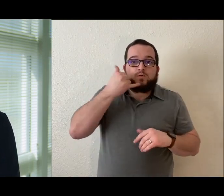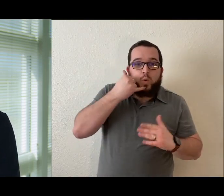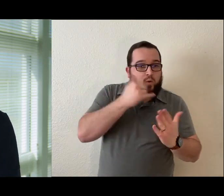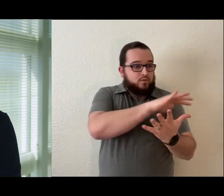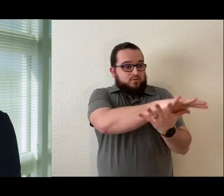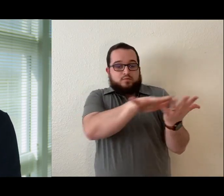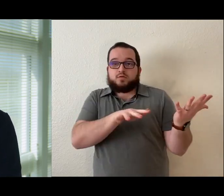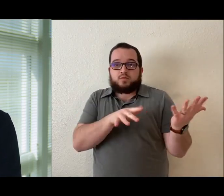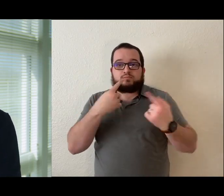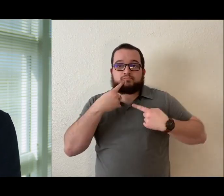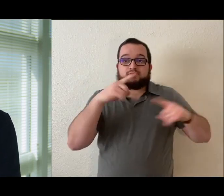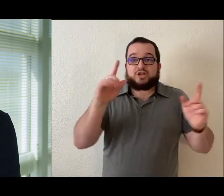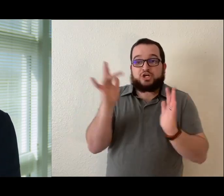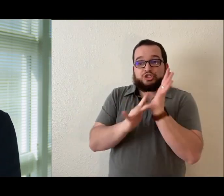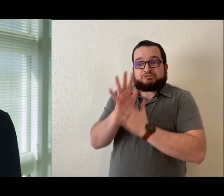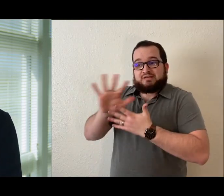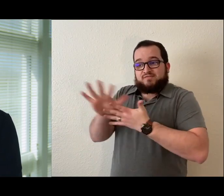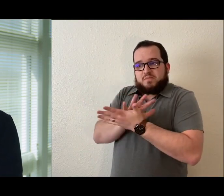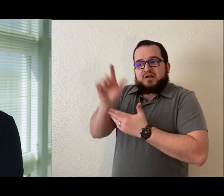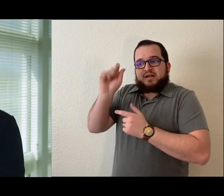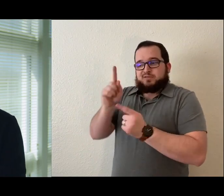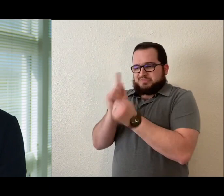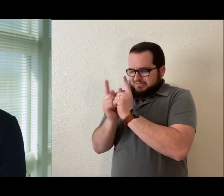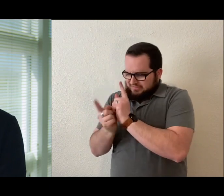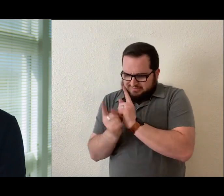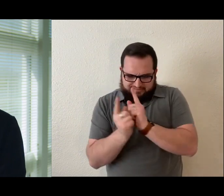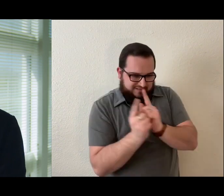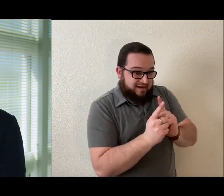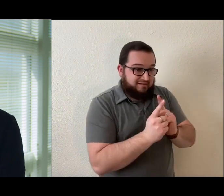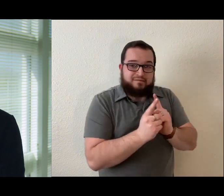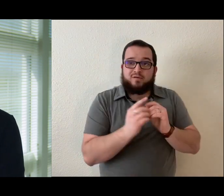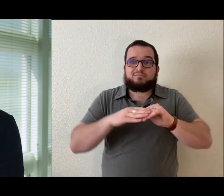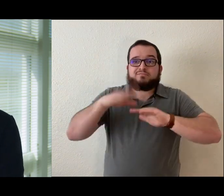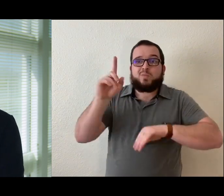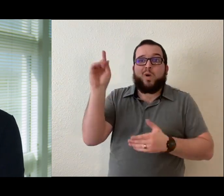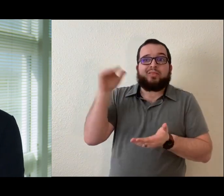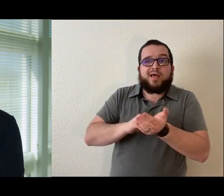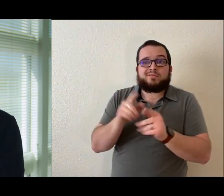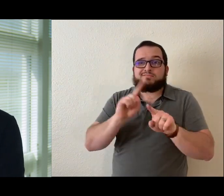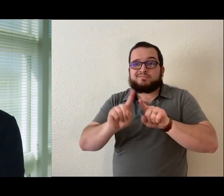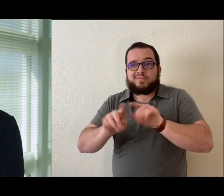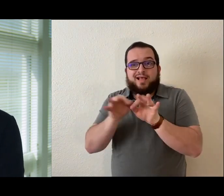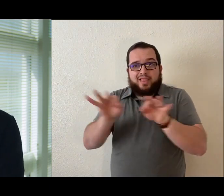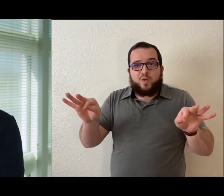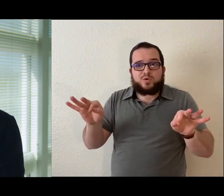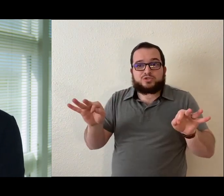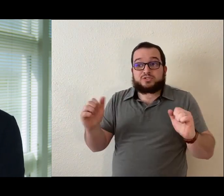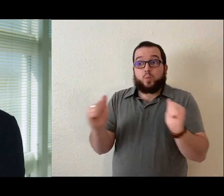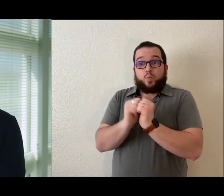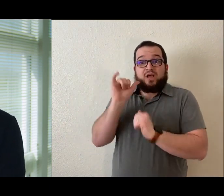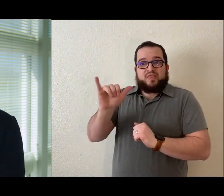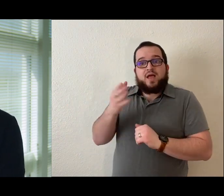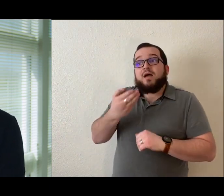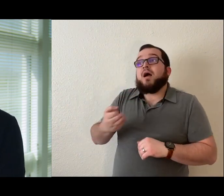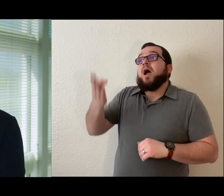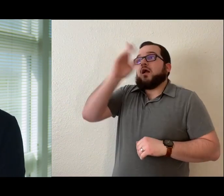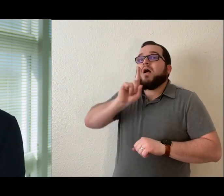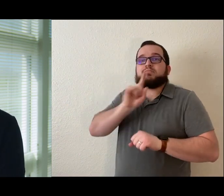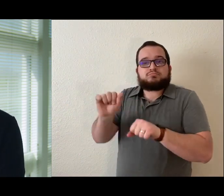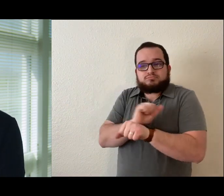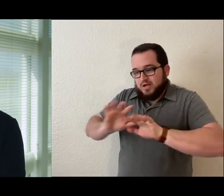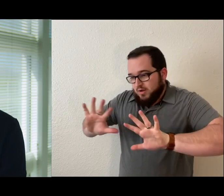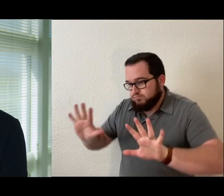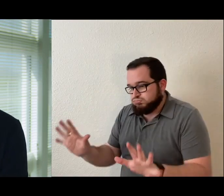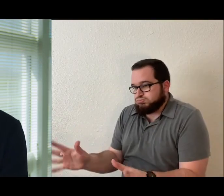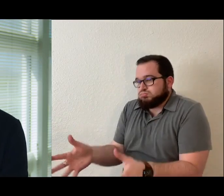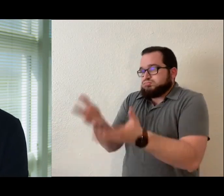every touchscreen to proclaim the good news. The Jesus film and other tools need to be translated into thousands of more languages.